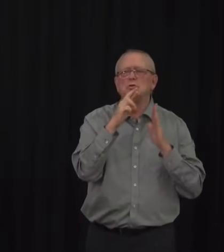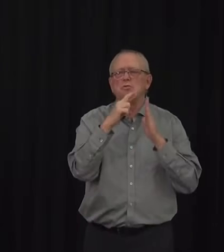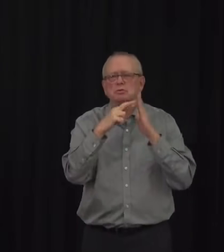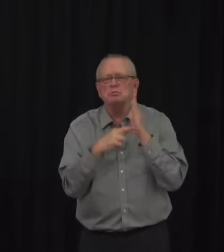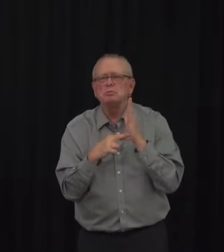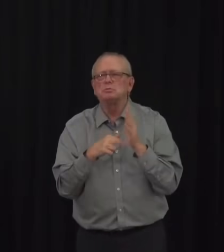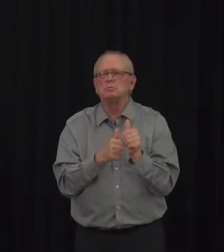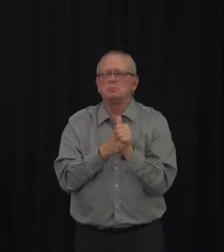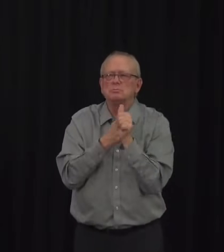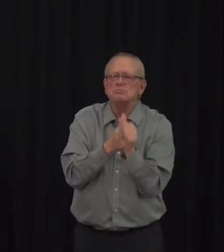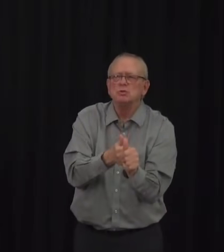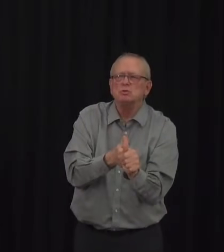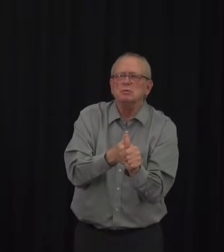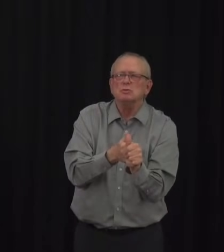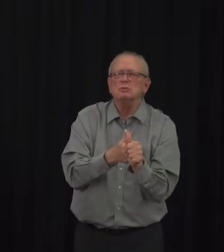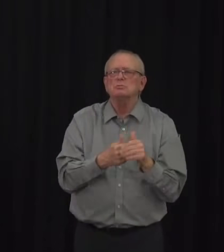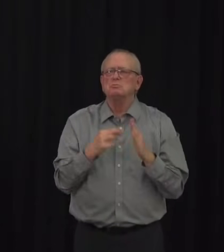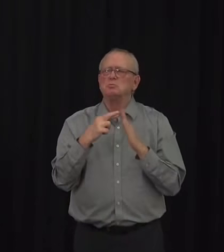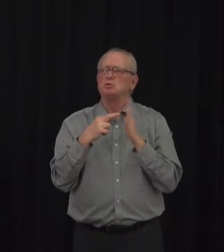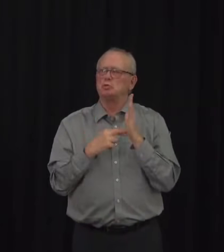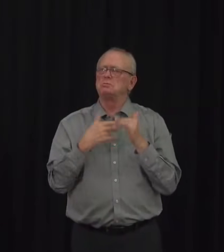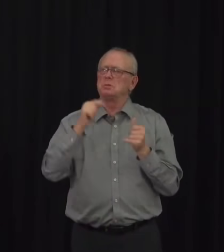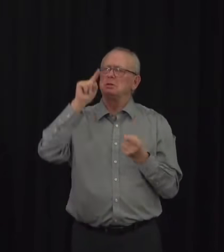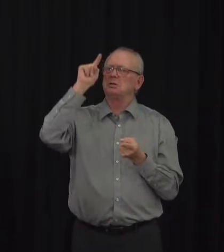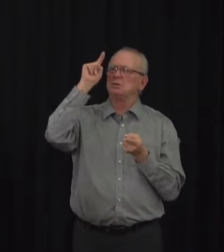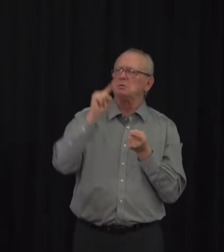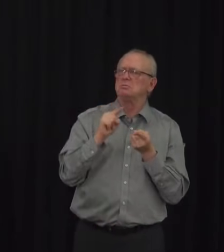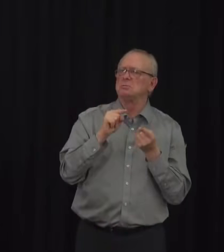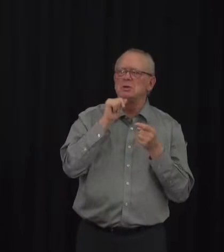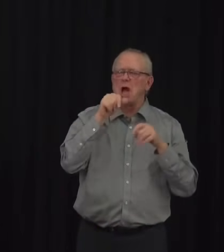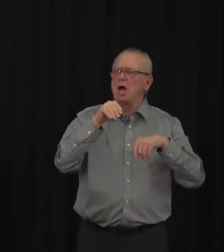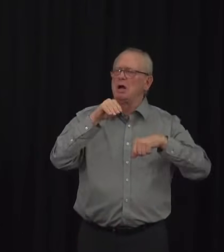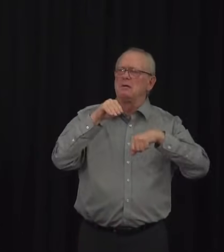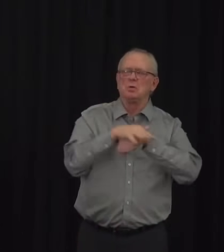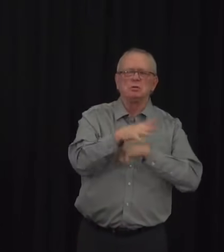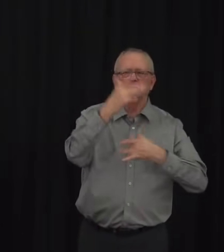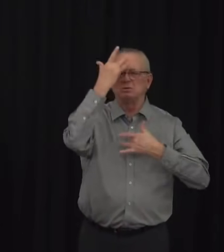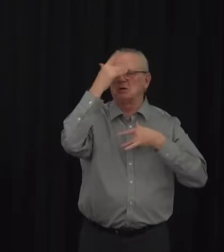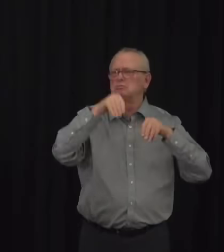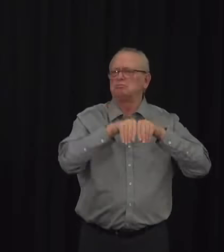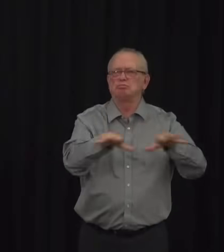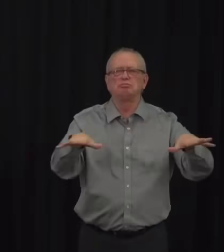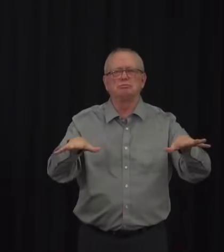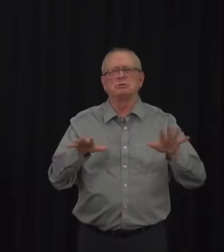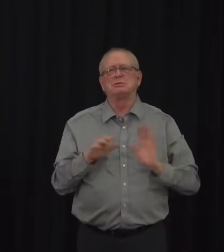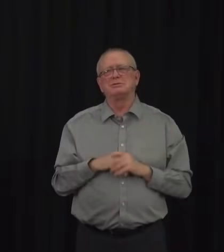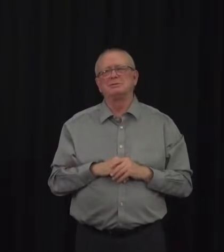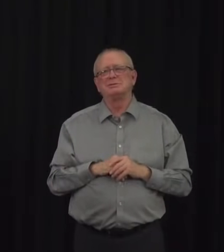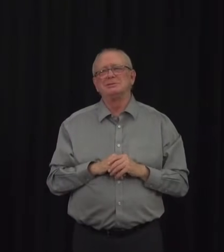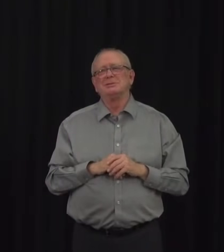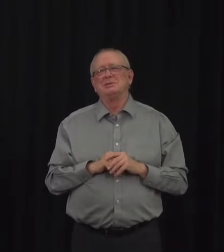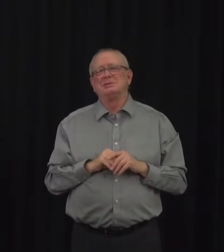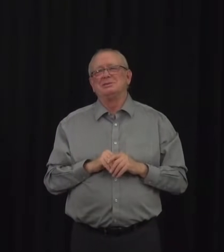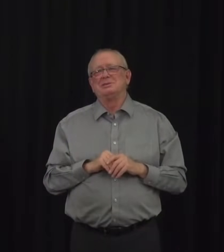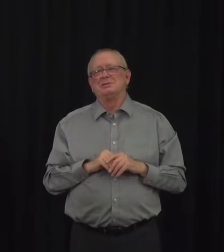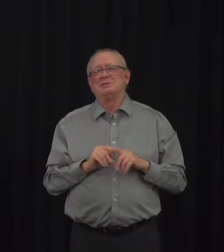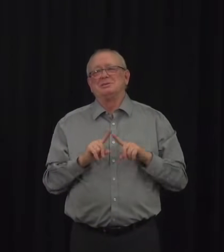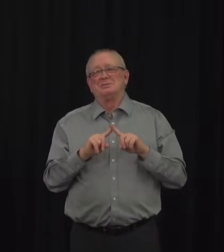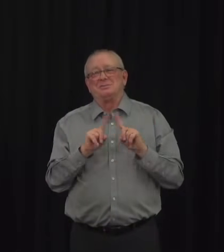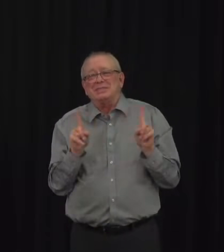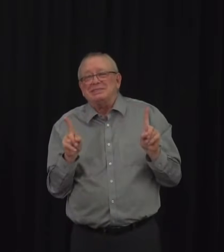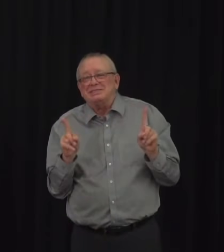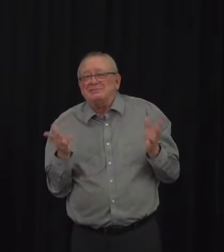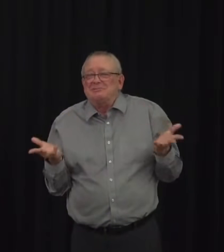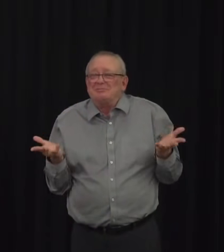significantly driving spread. But of course, we do need to consider as we move forward whether or not we need to